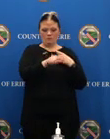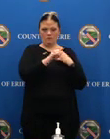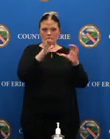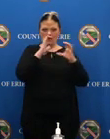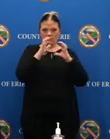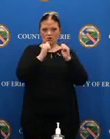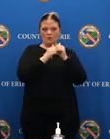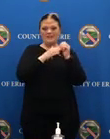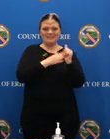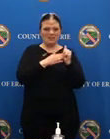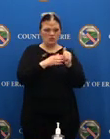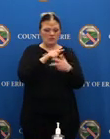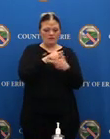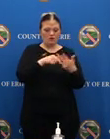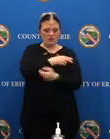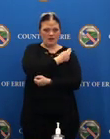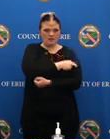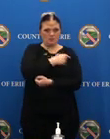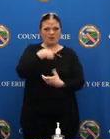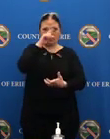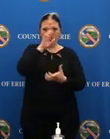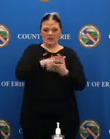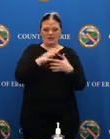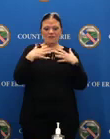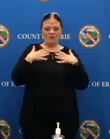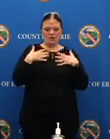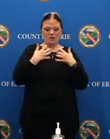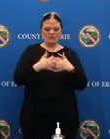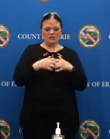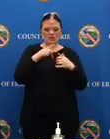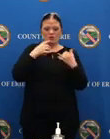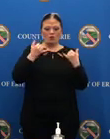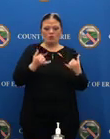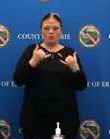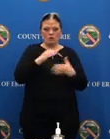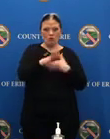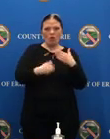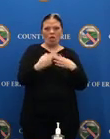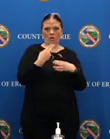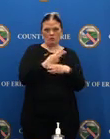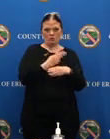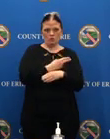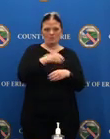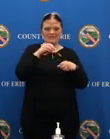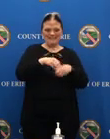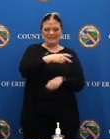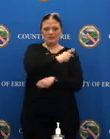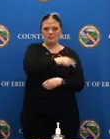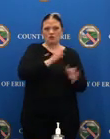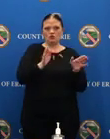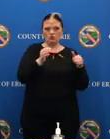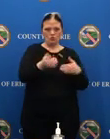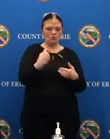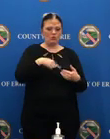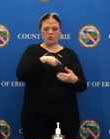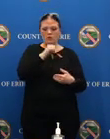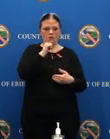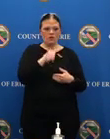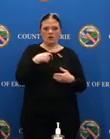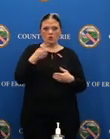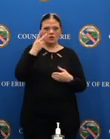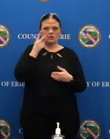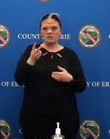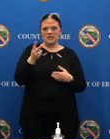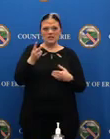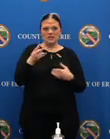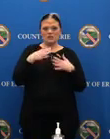the leadership of the hospitals, I believe that ventilators are currently in use and in patients' rooms, and we are not going to see ventilators